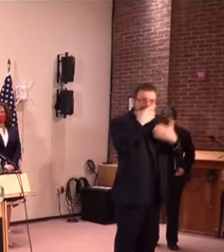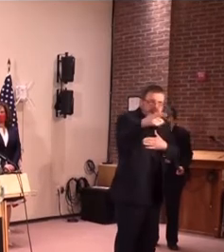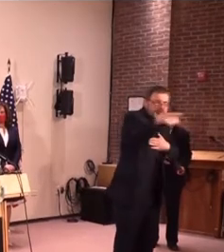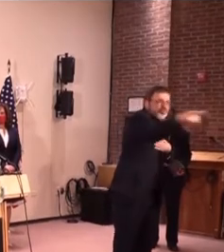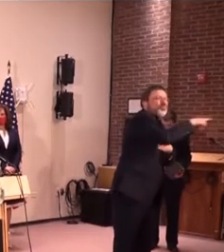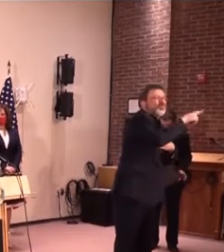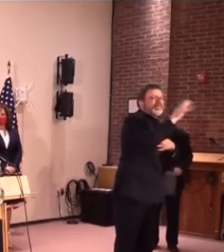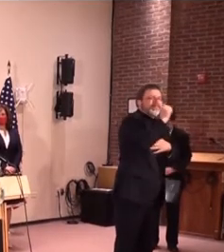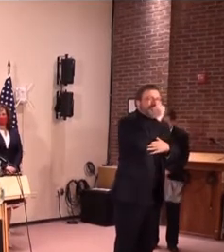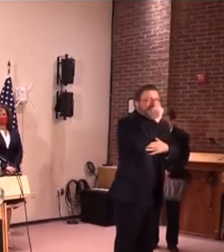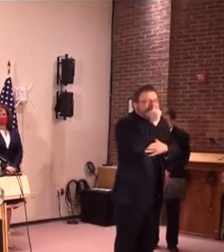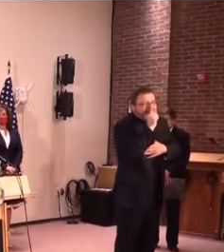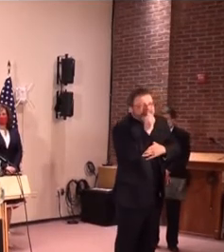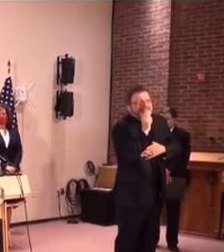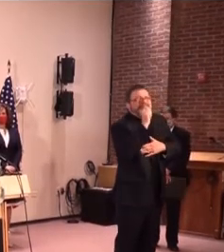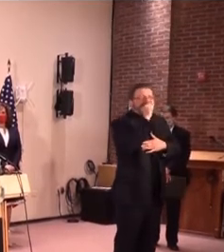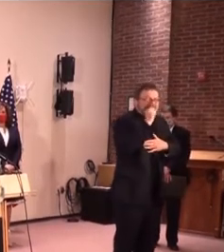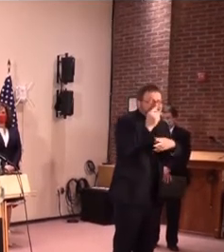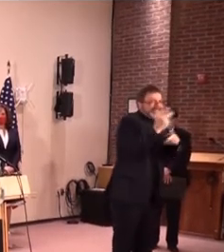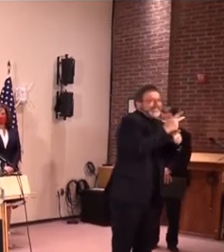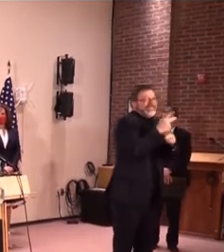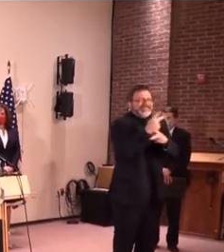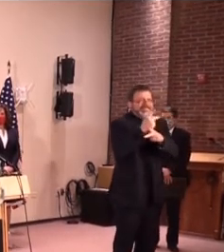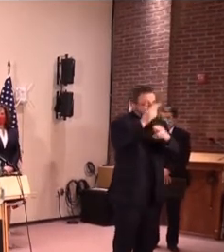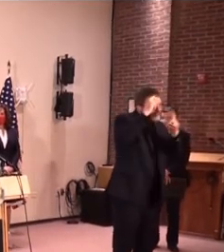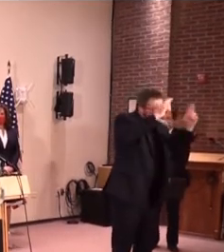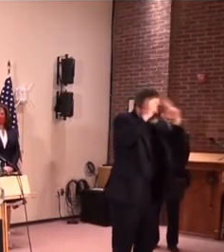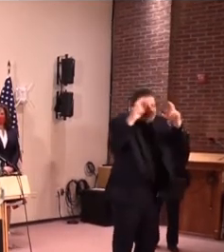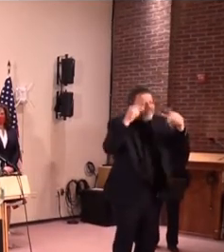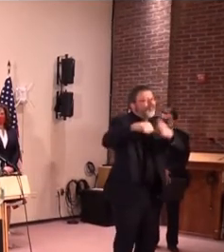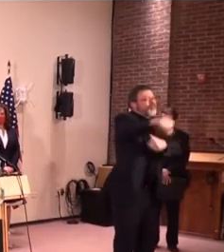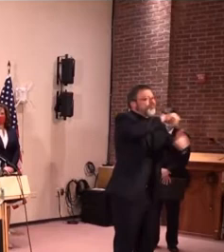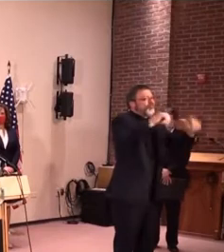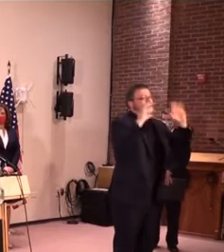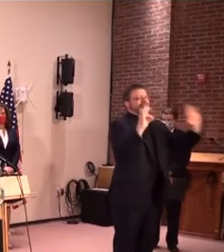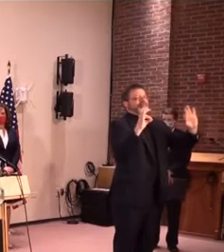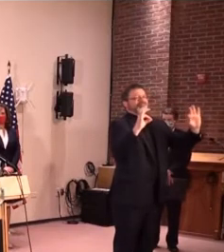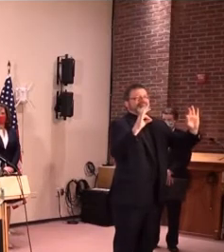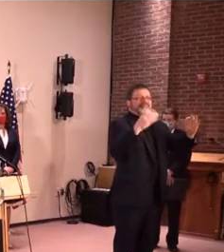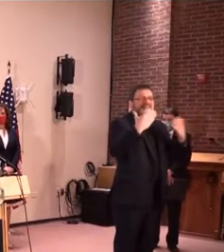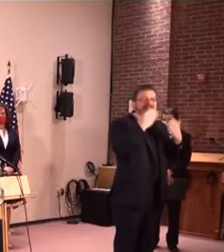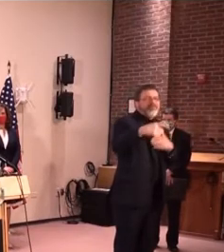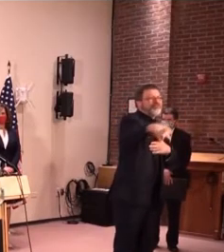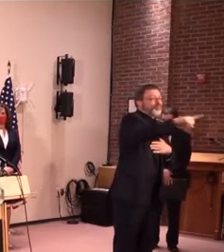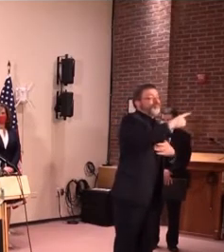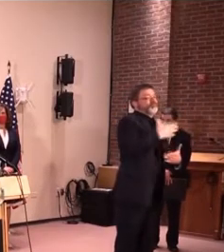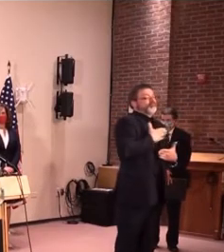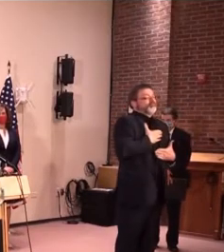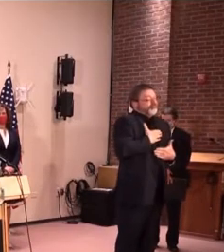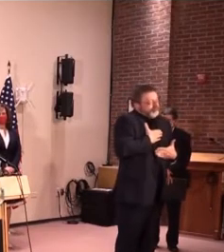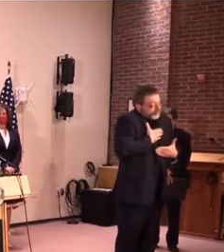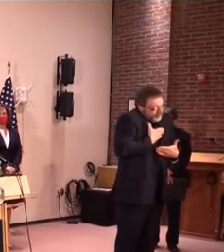neighbors. I thank you for your commitment and your ongoing vigilance, which will help